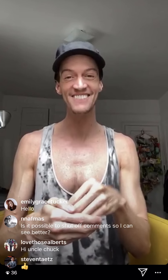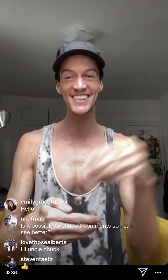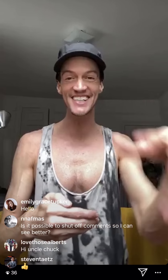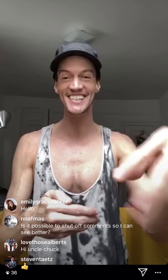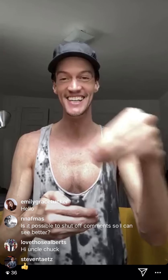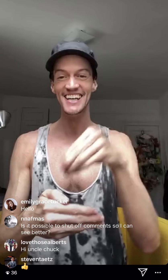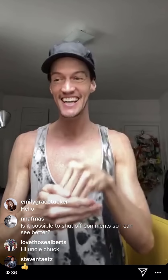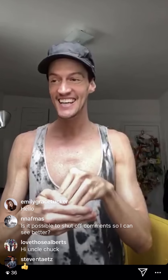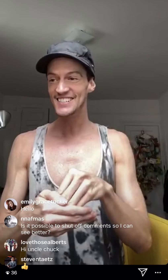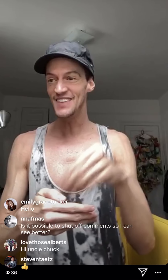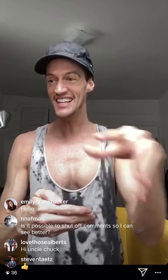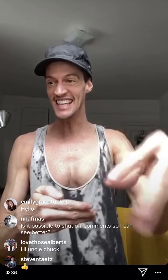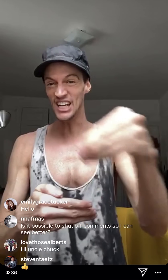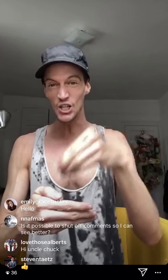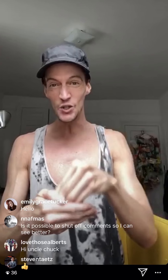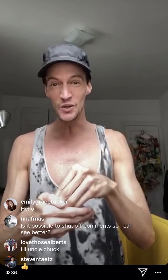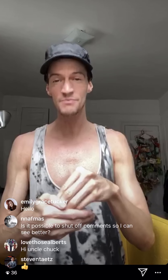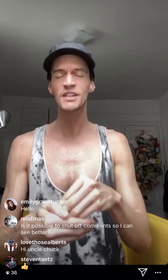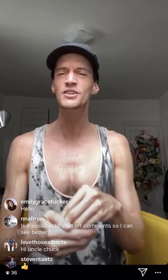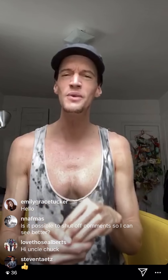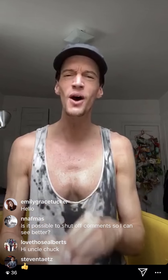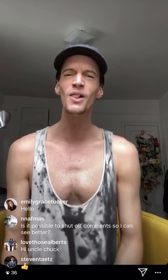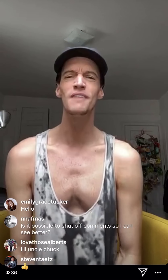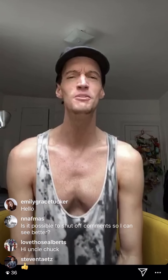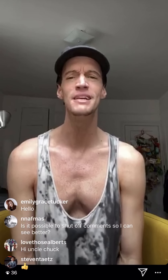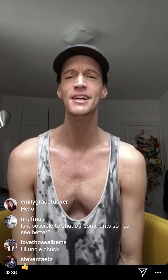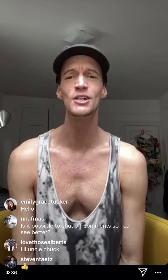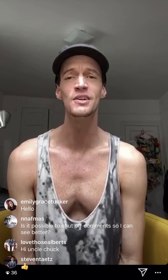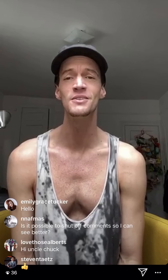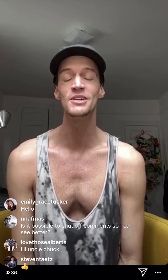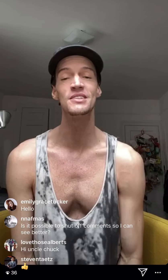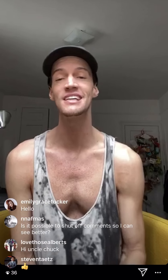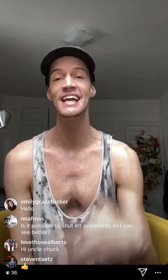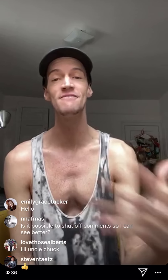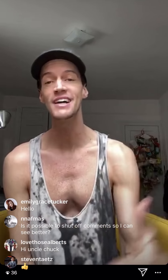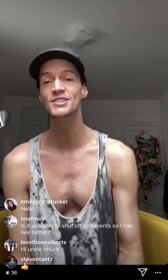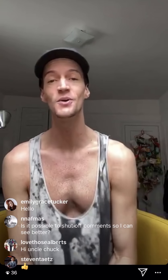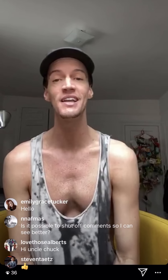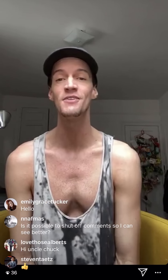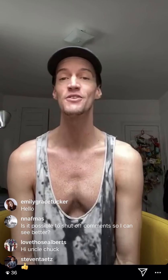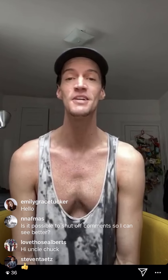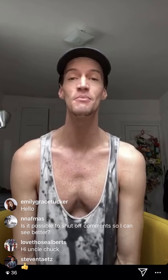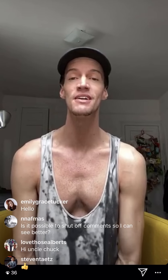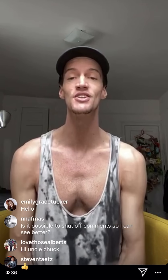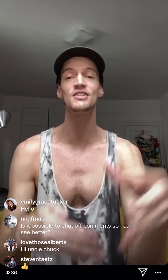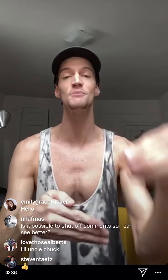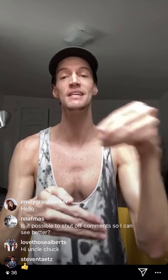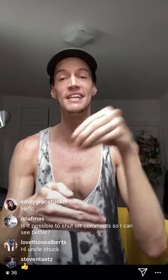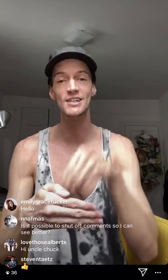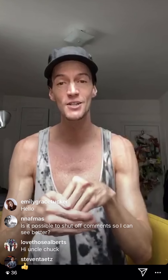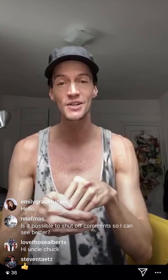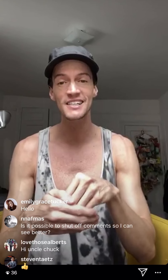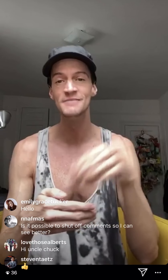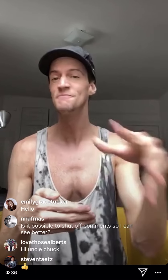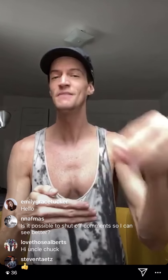good. So that's include. Don't we all love to be included? When you see invites going out for something, just to be included.